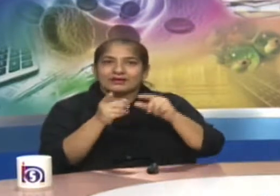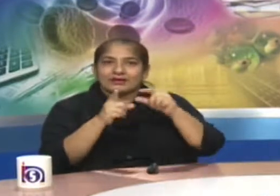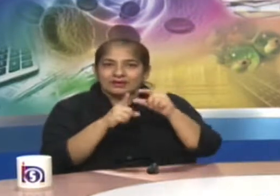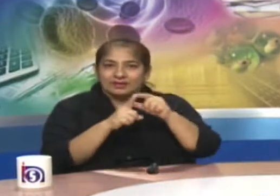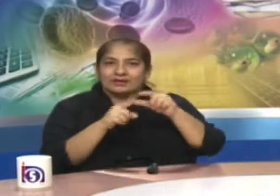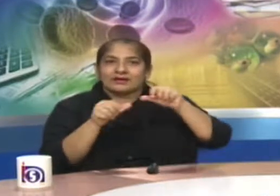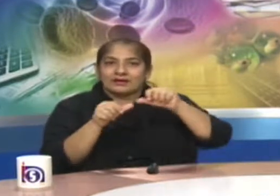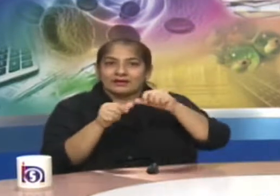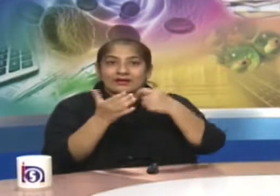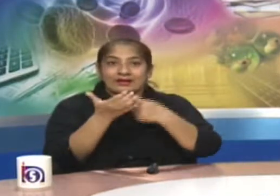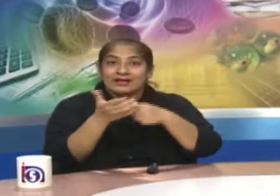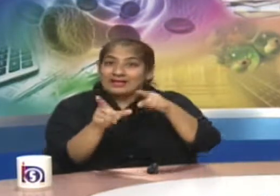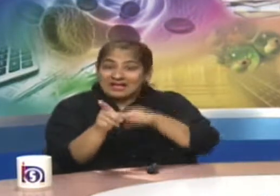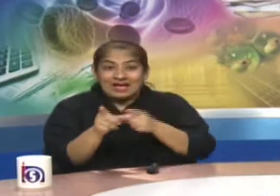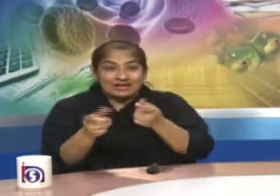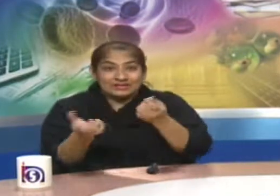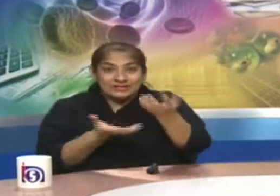secondary market.